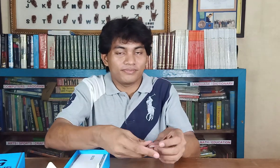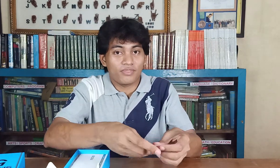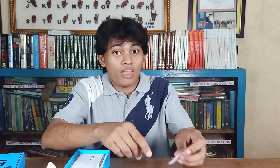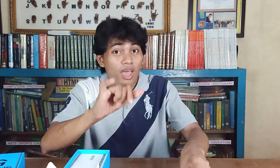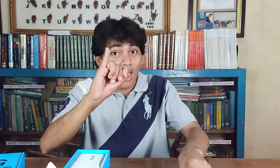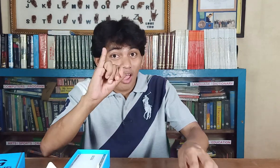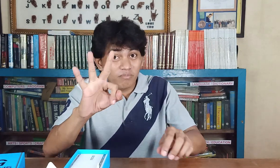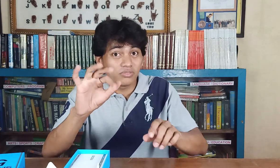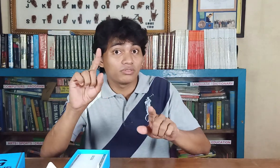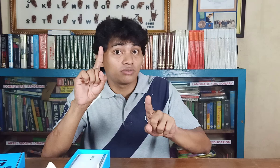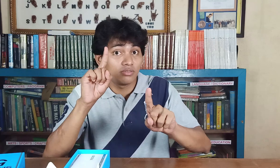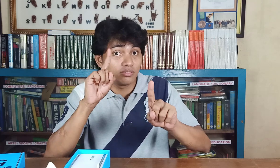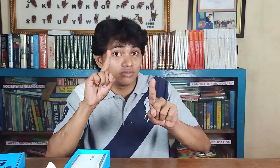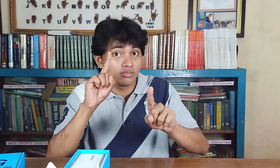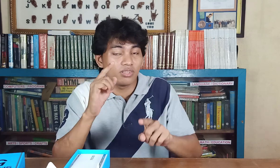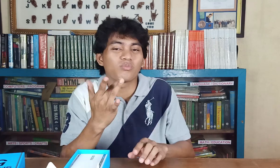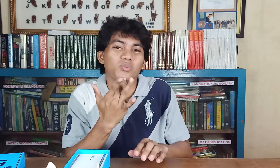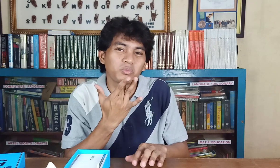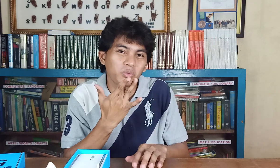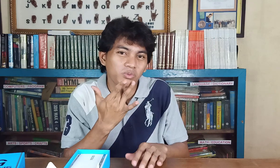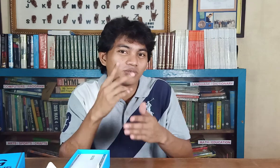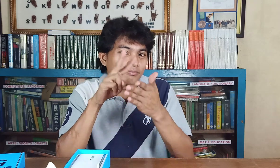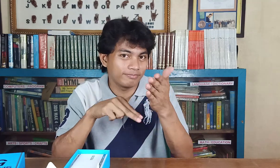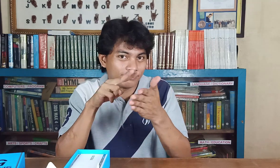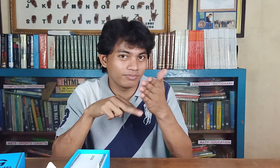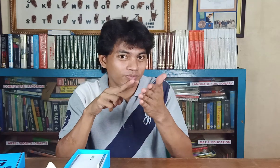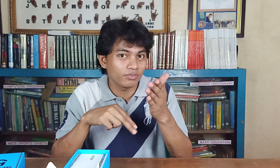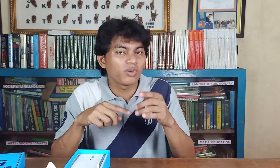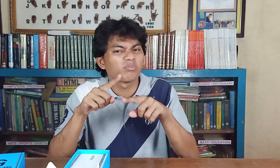It depends on you if you like to read it or not.